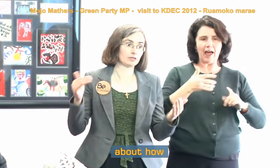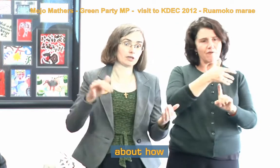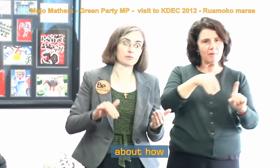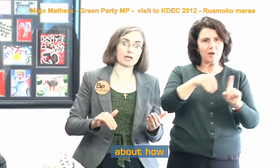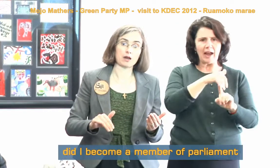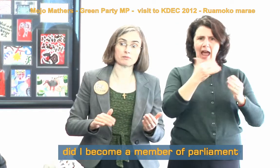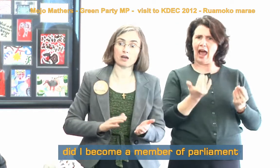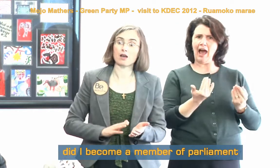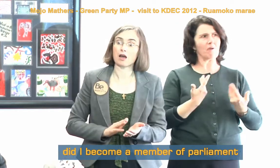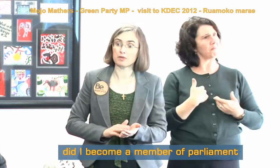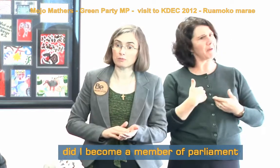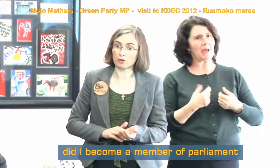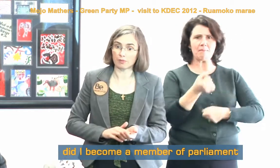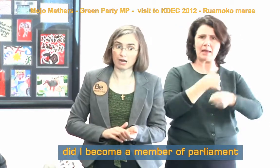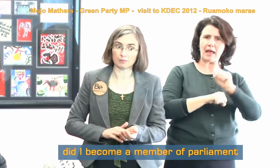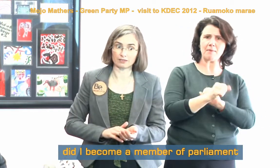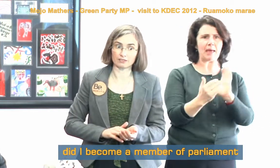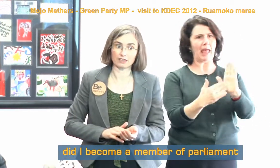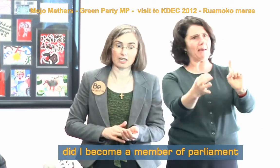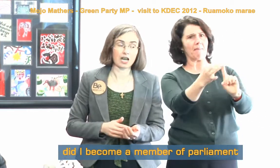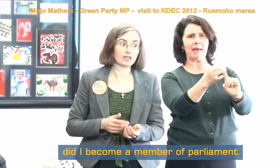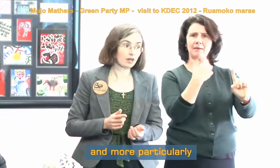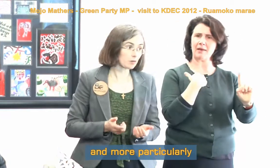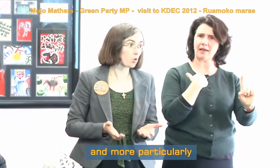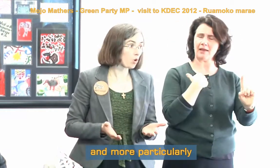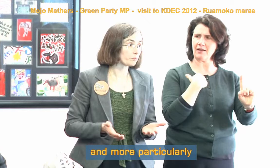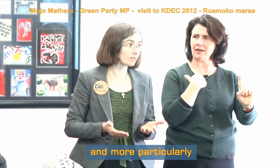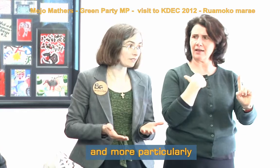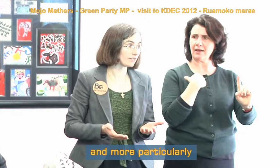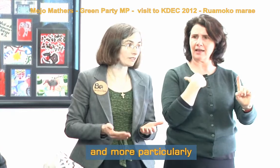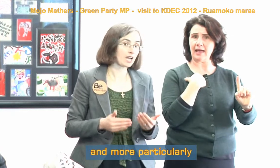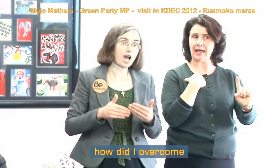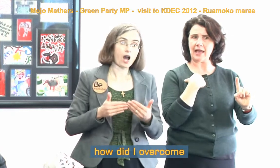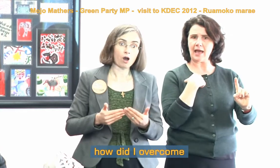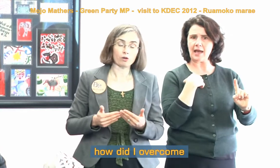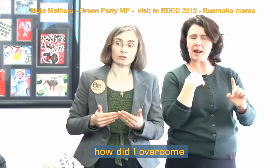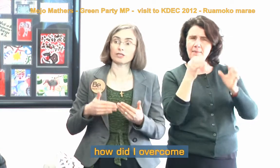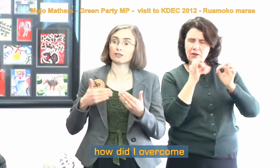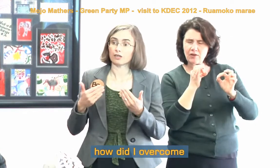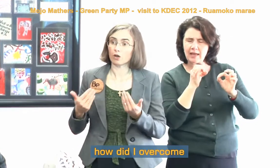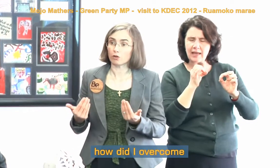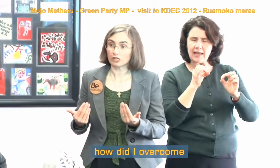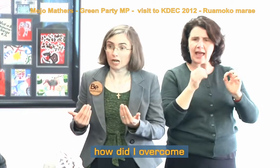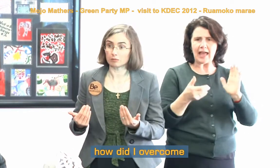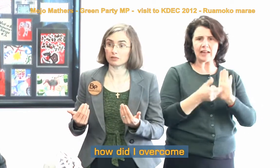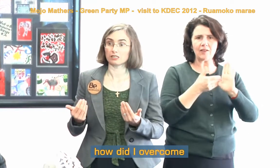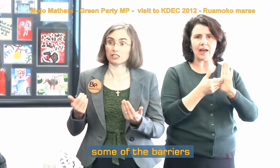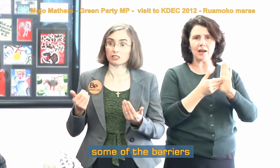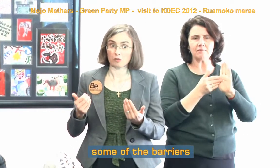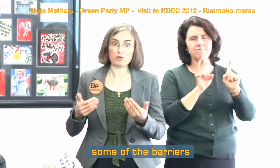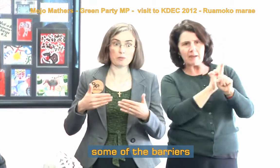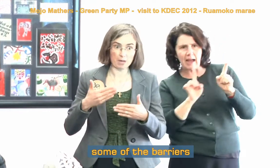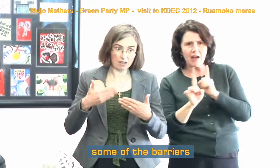should I become a member of parliament, and more specifically, how should I overcome